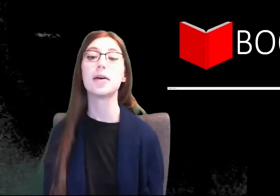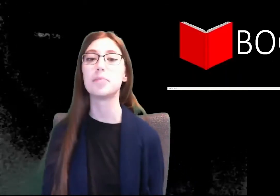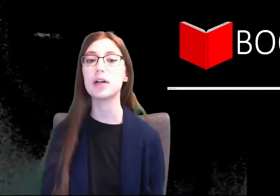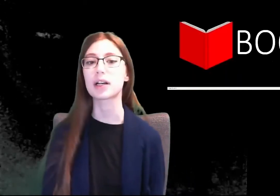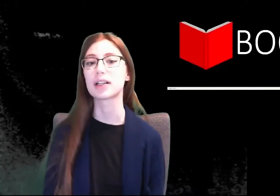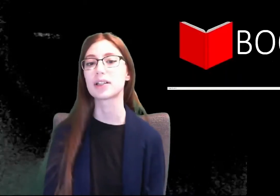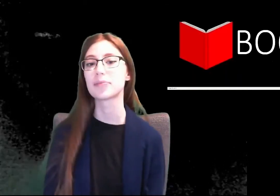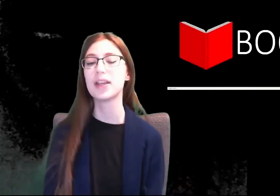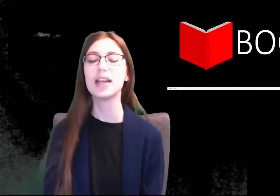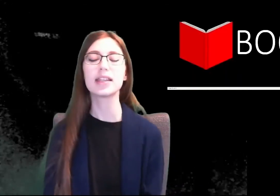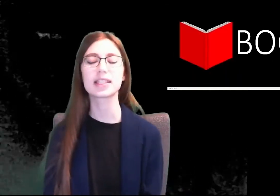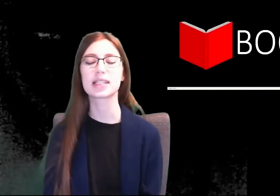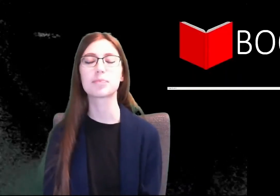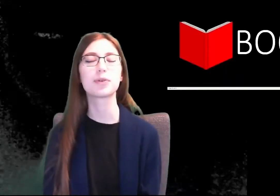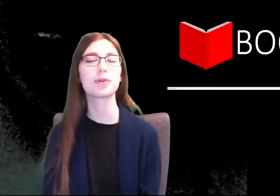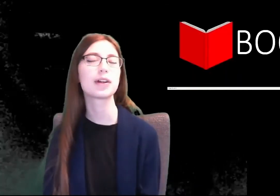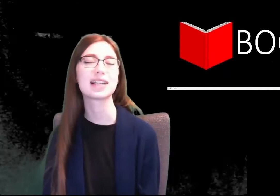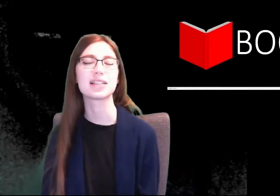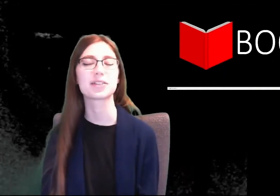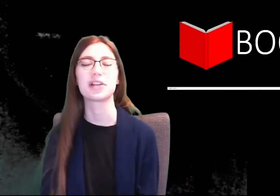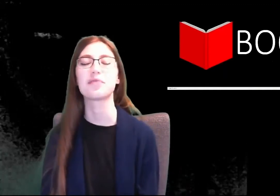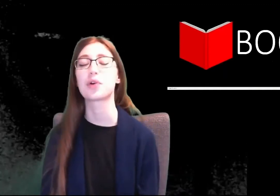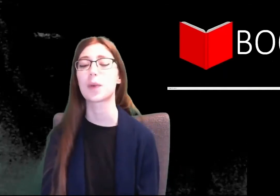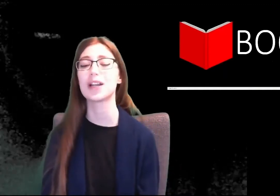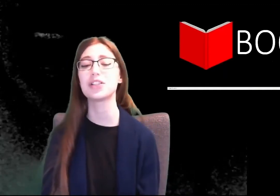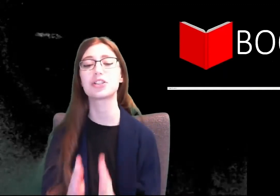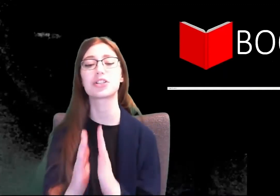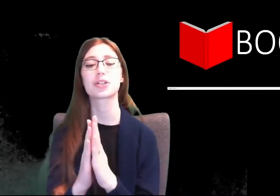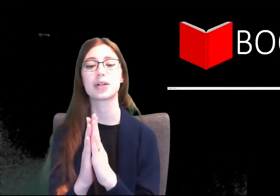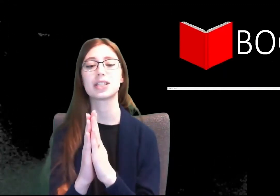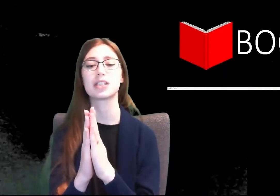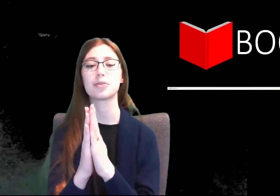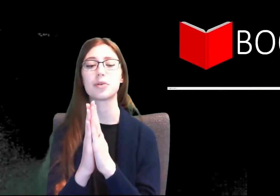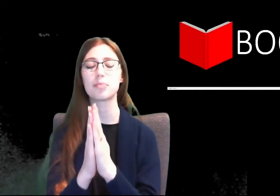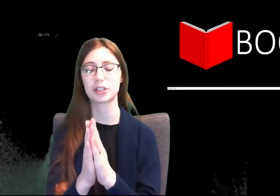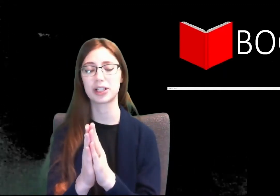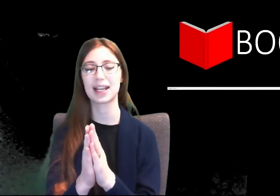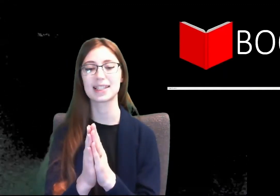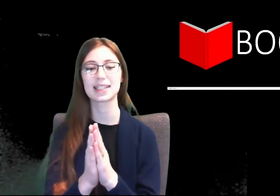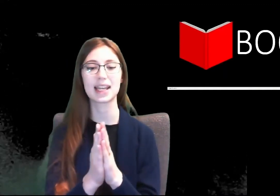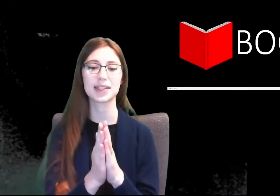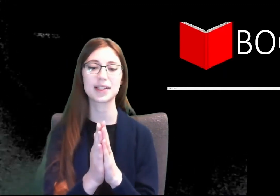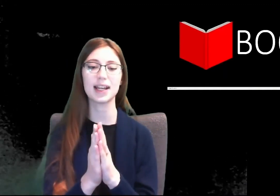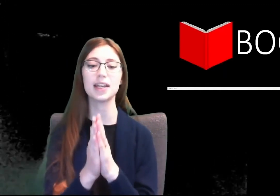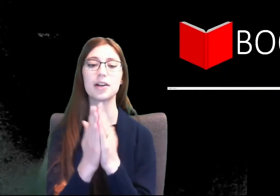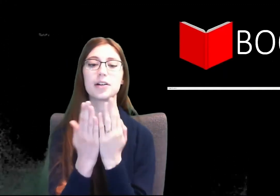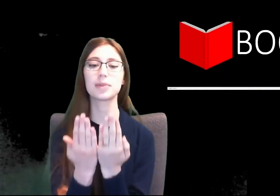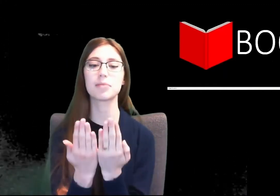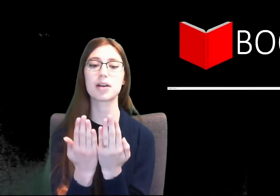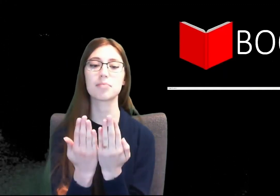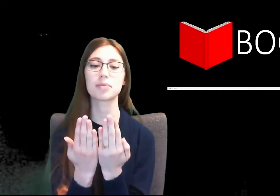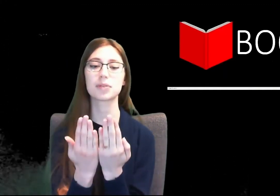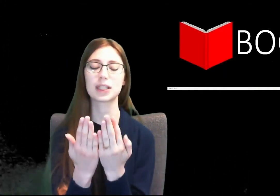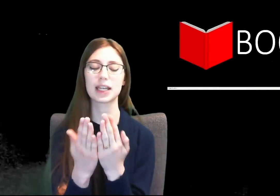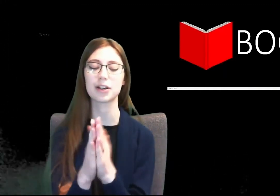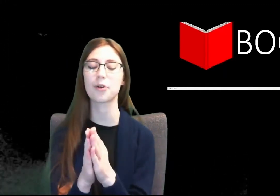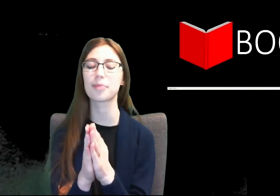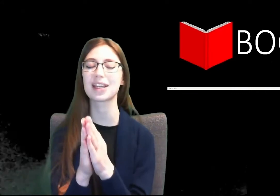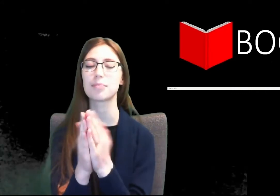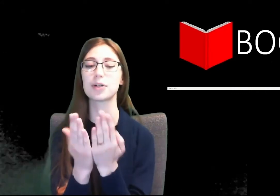Book. This is pretty straightforward. You're just going to put your hands together and open them up like you're opening a book,